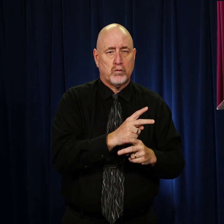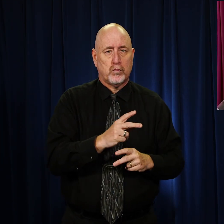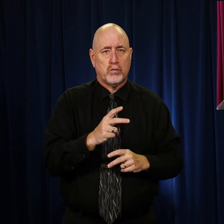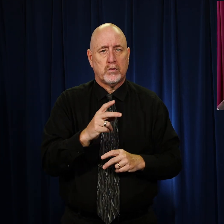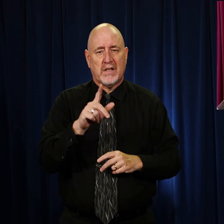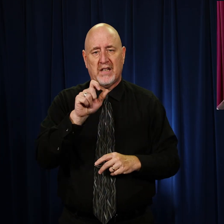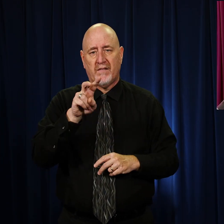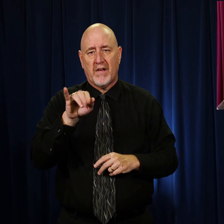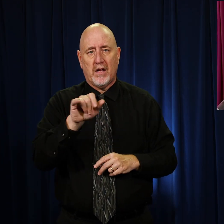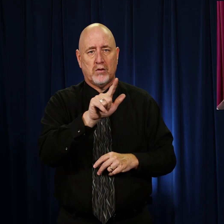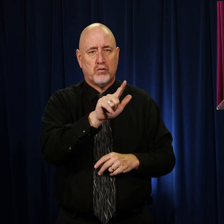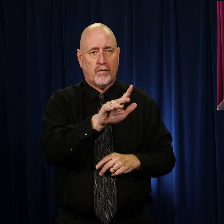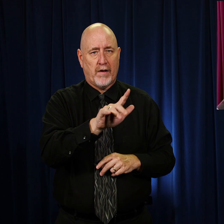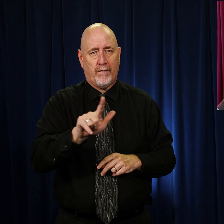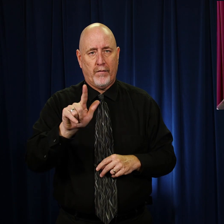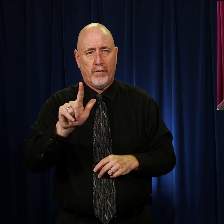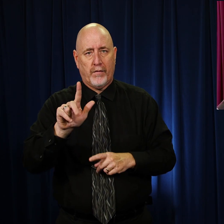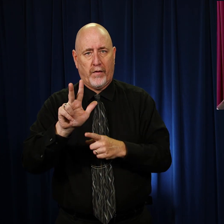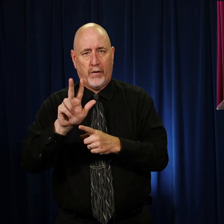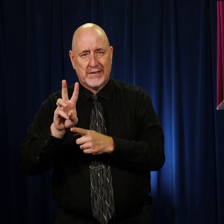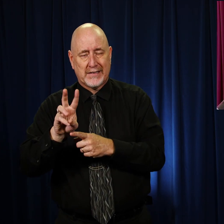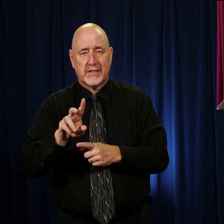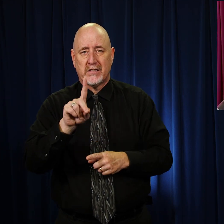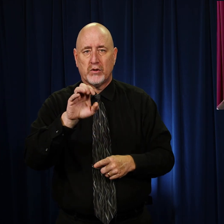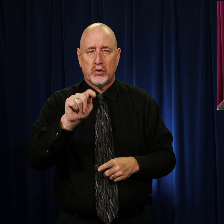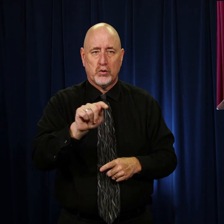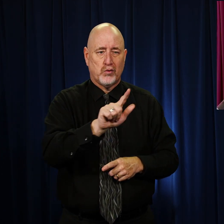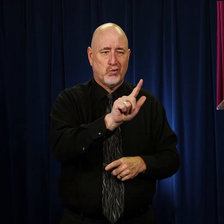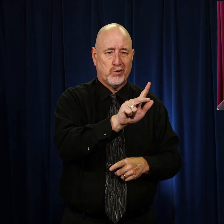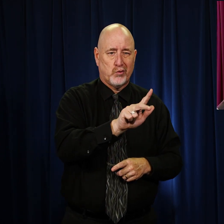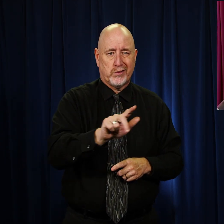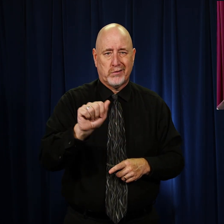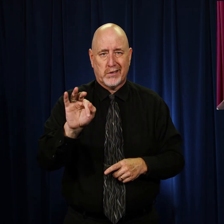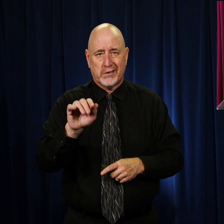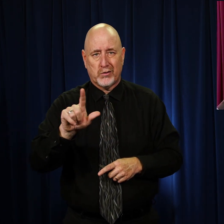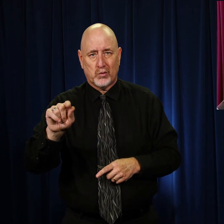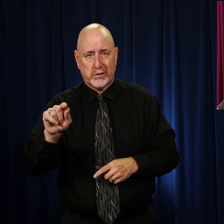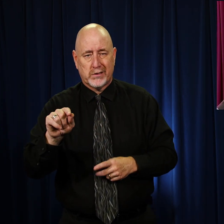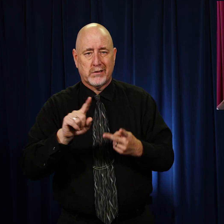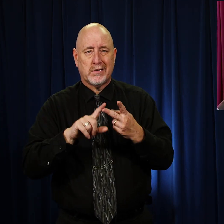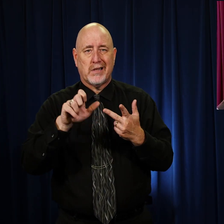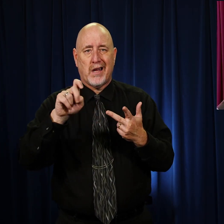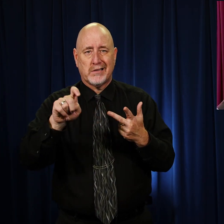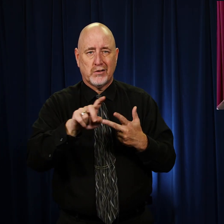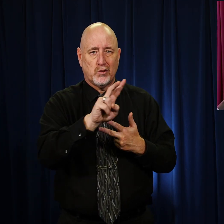Leviticus 25 and verse 36, Deuteronomy 23 verses 19 and 20, and